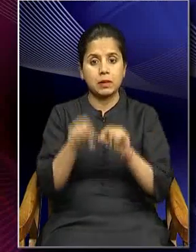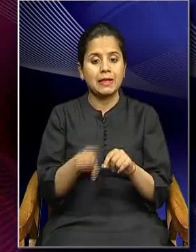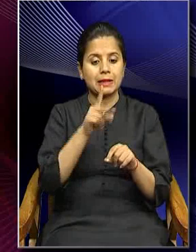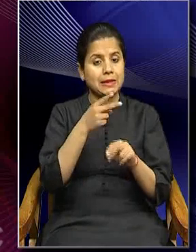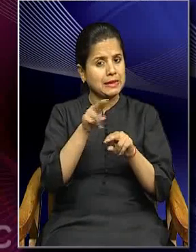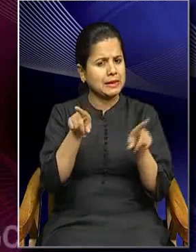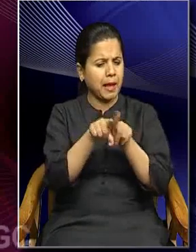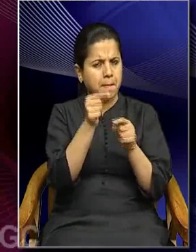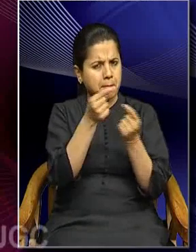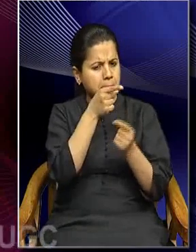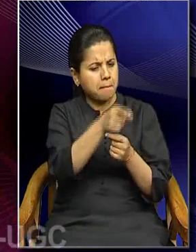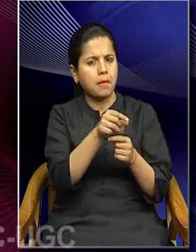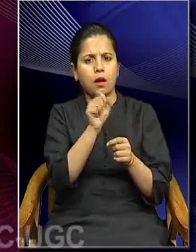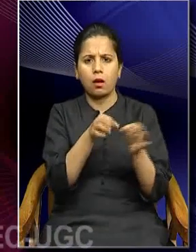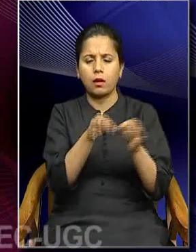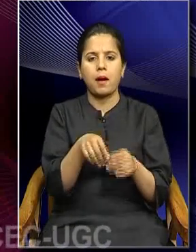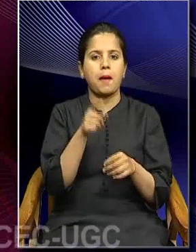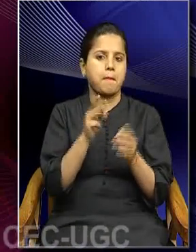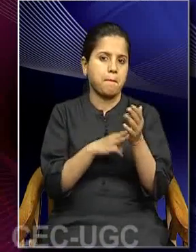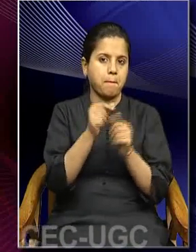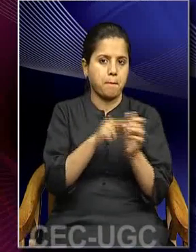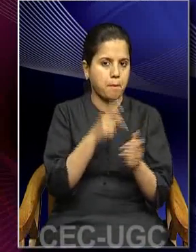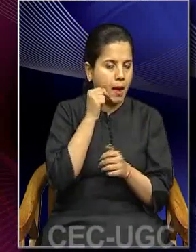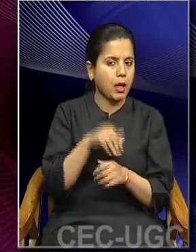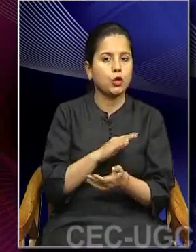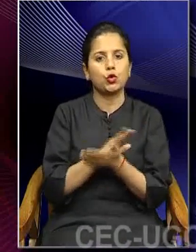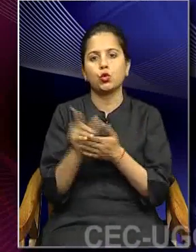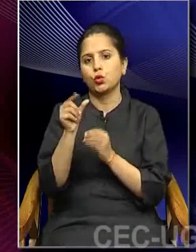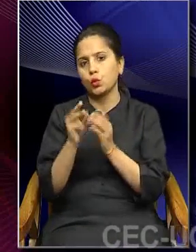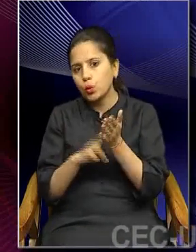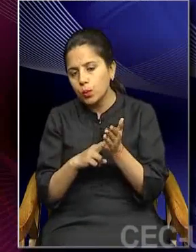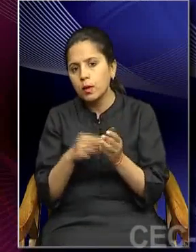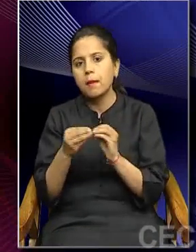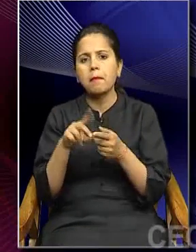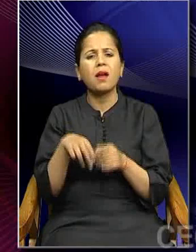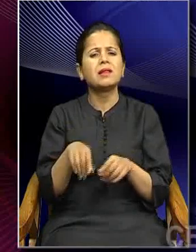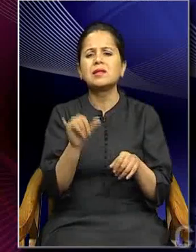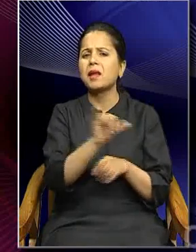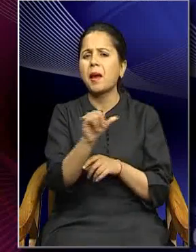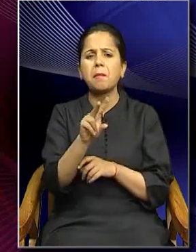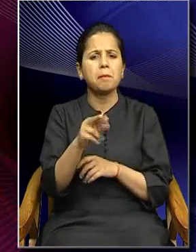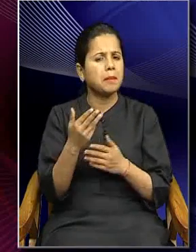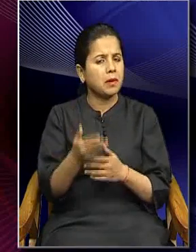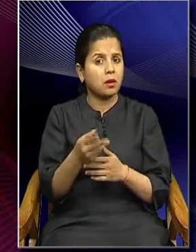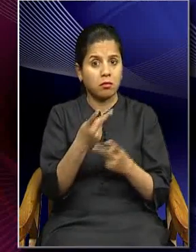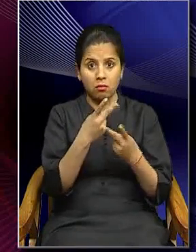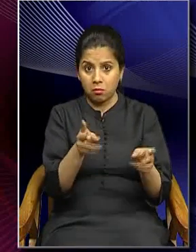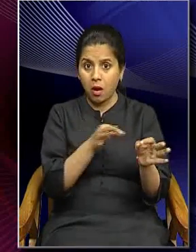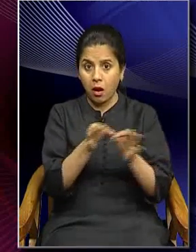class. For example, man and human being refer to the same class. So, we cannot